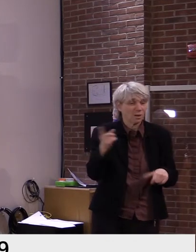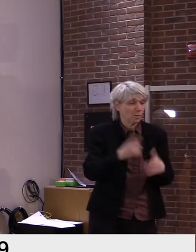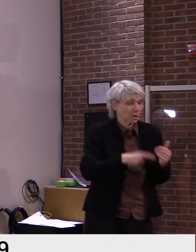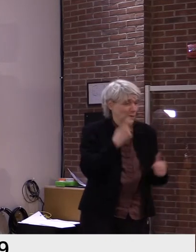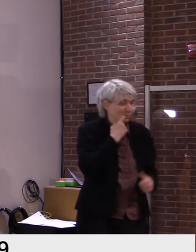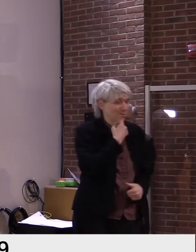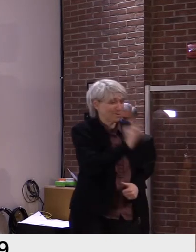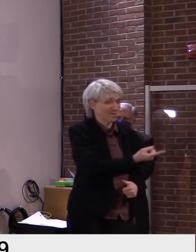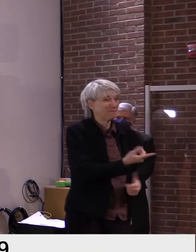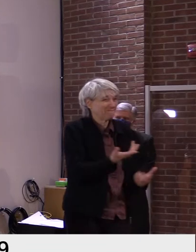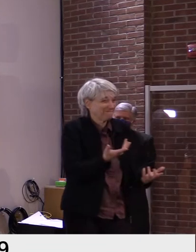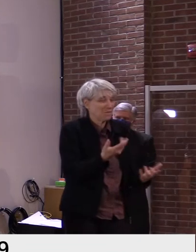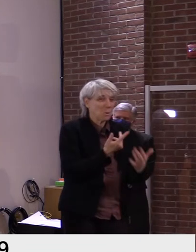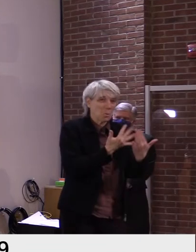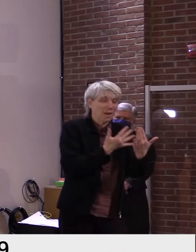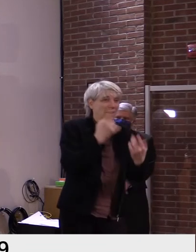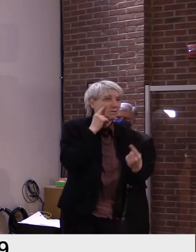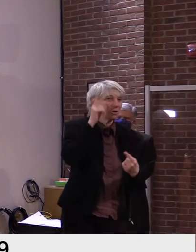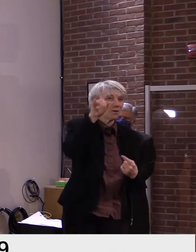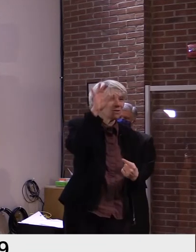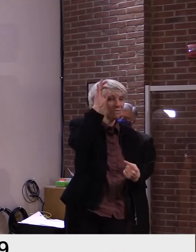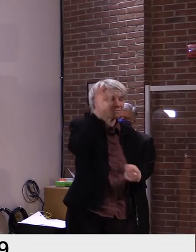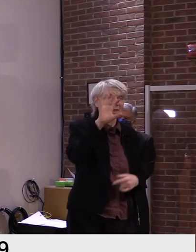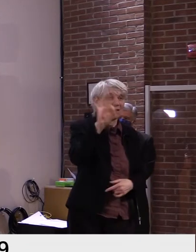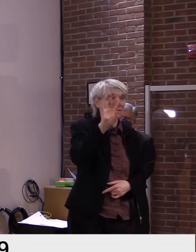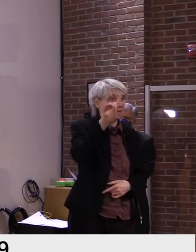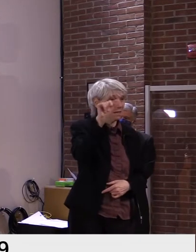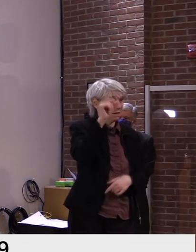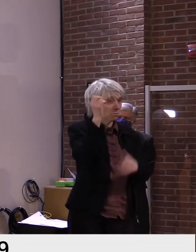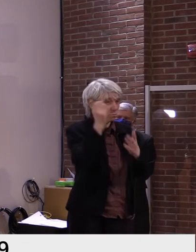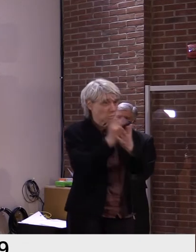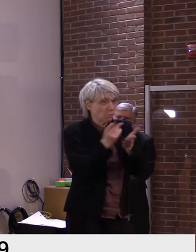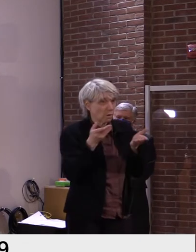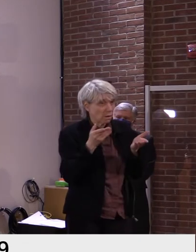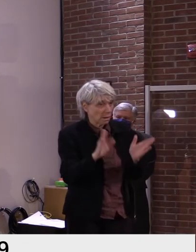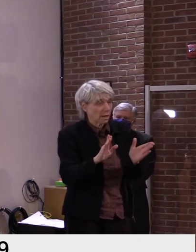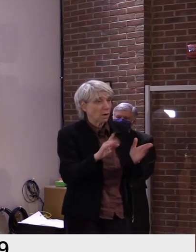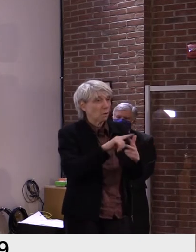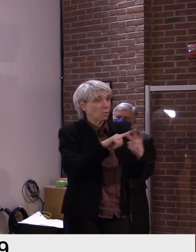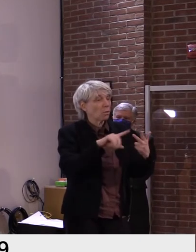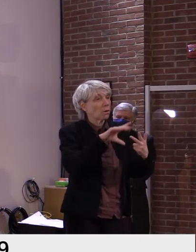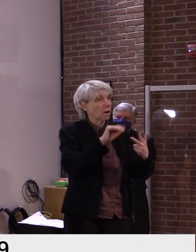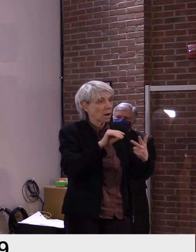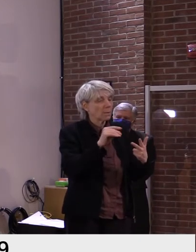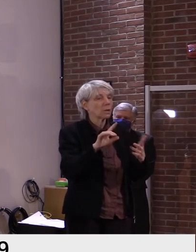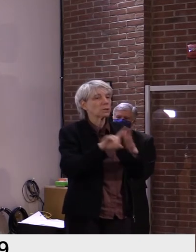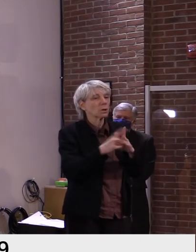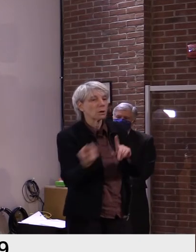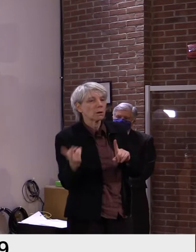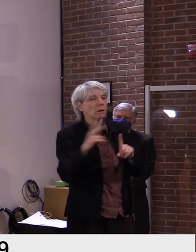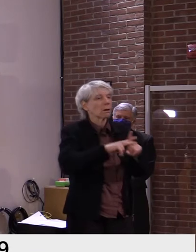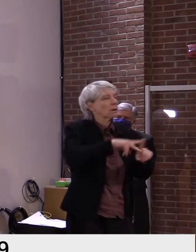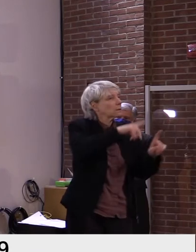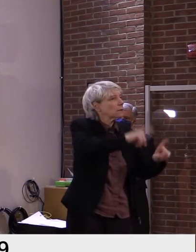told you. We just don't know at this point, and just make sure that